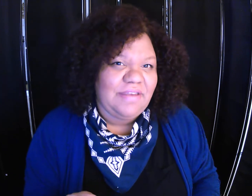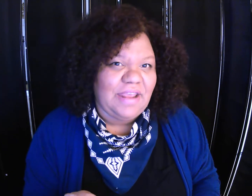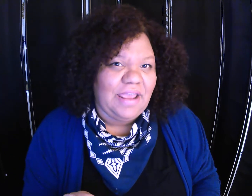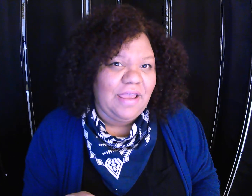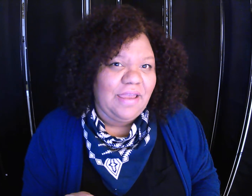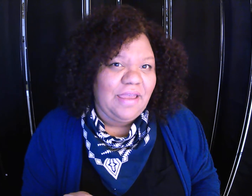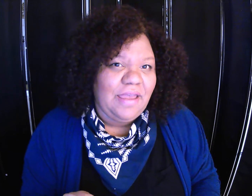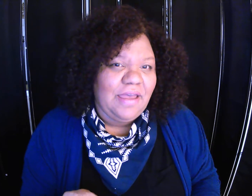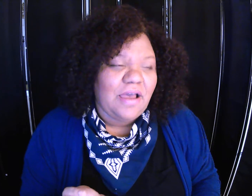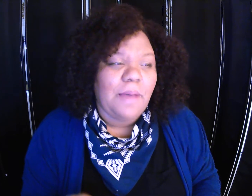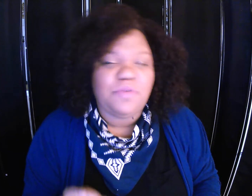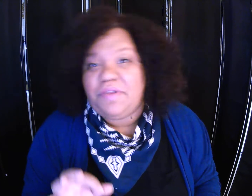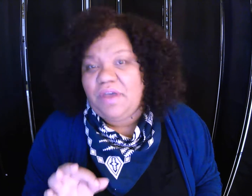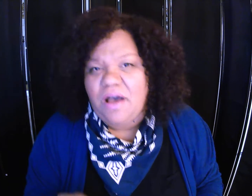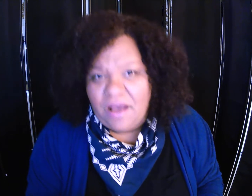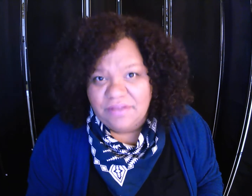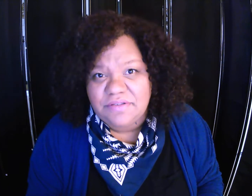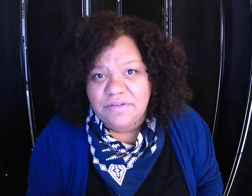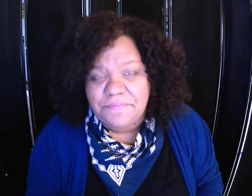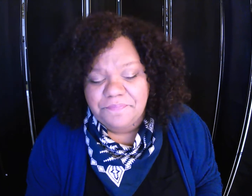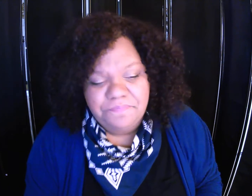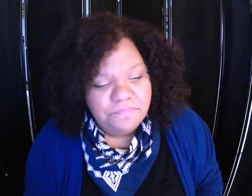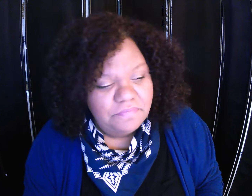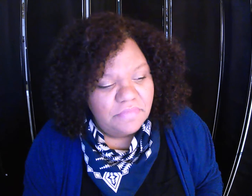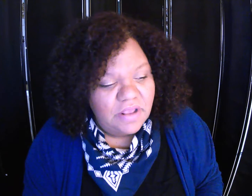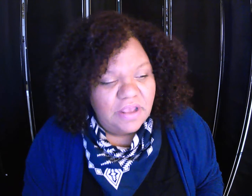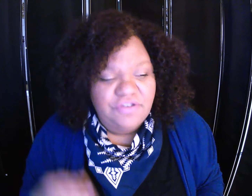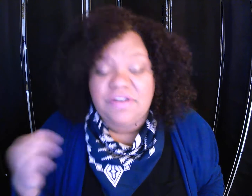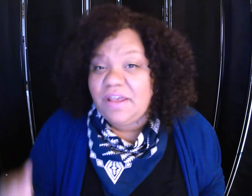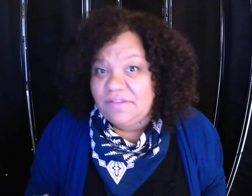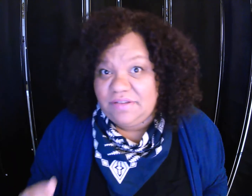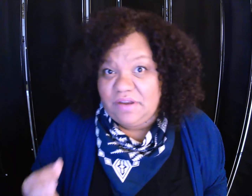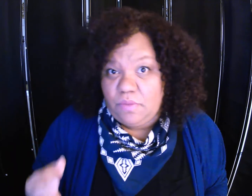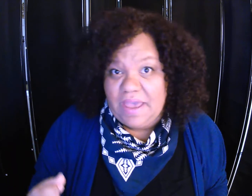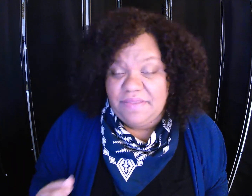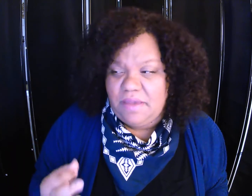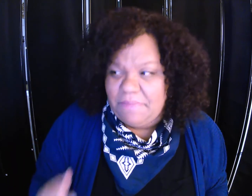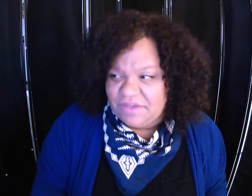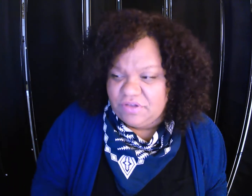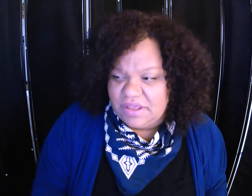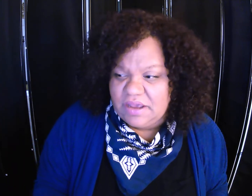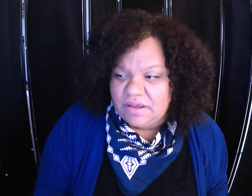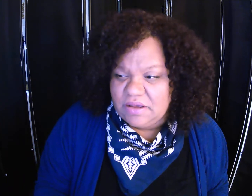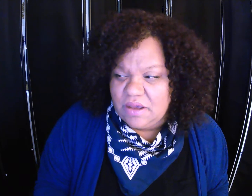authenticity comes with a cost. She does this in a way that makes you think,